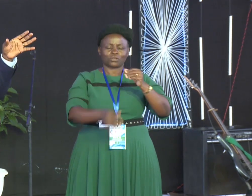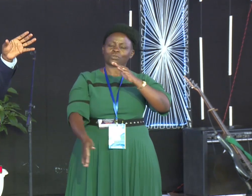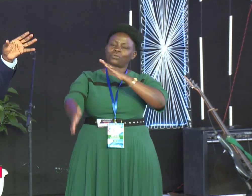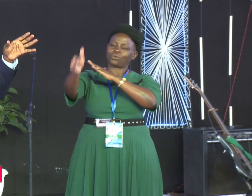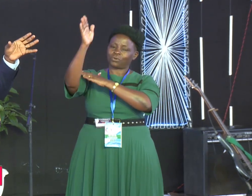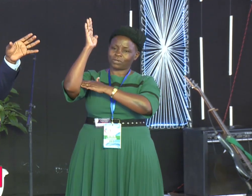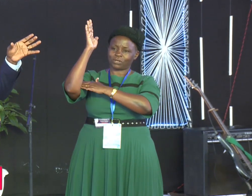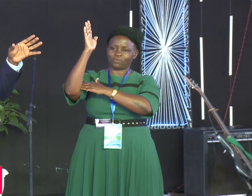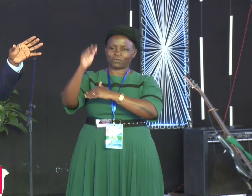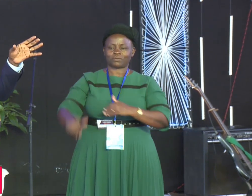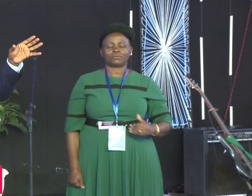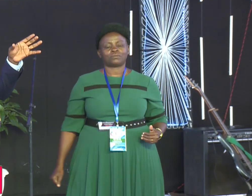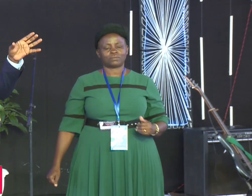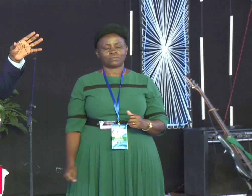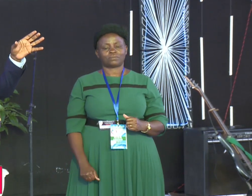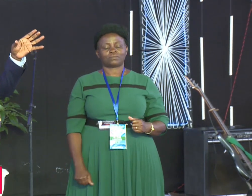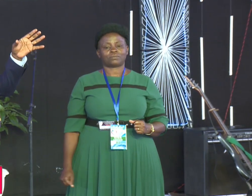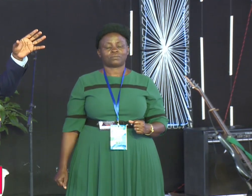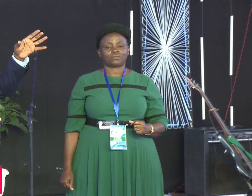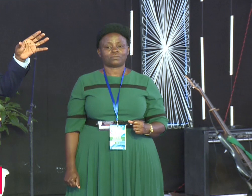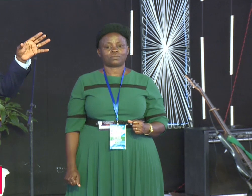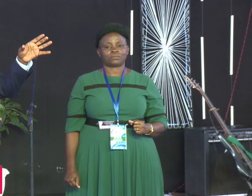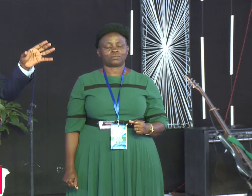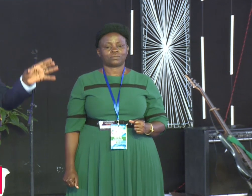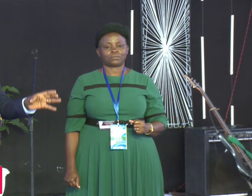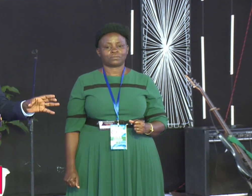God. Put it in the first column in the word of God.